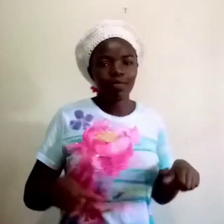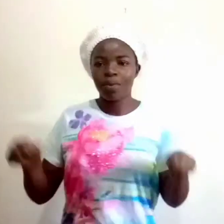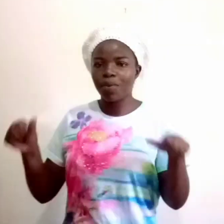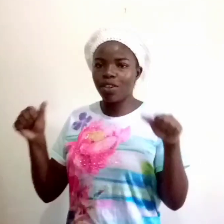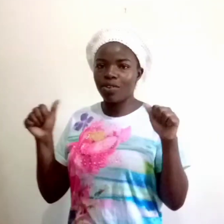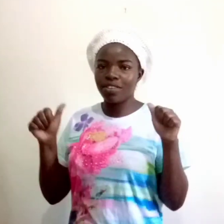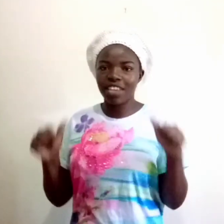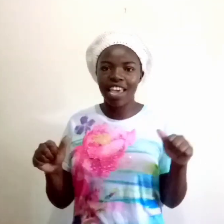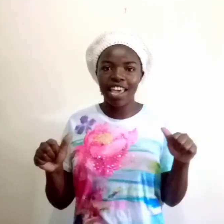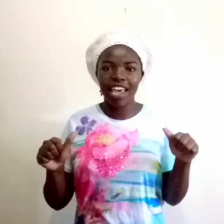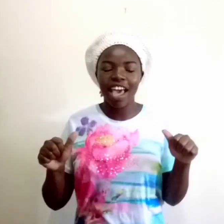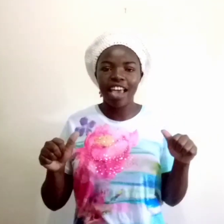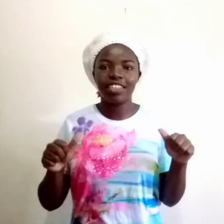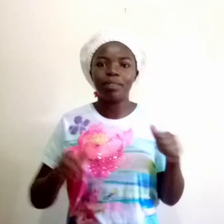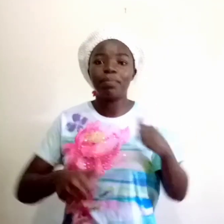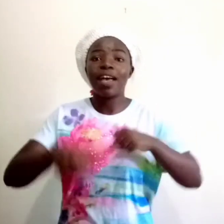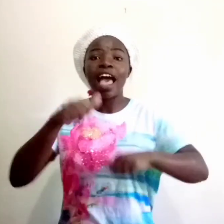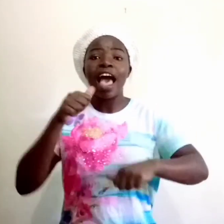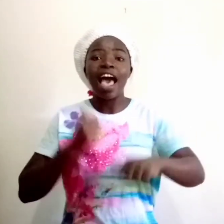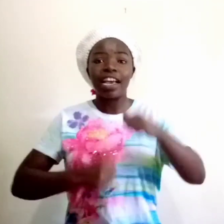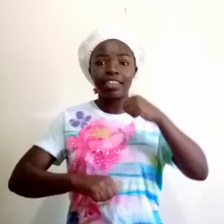We use a handshake. Acts.